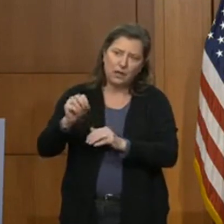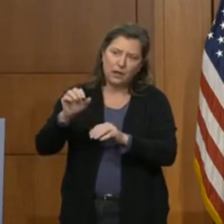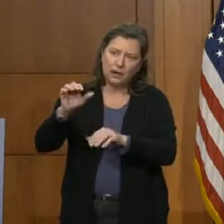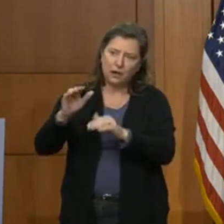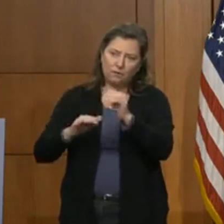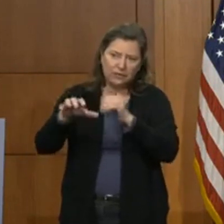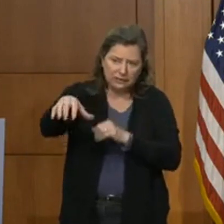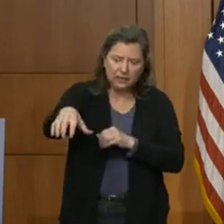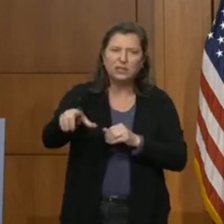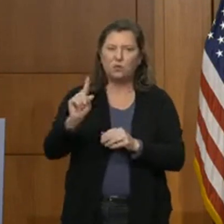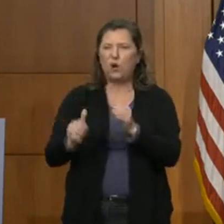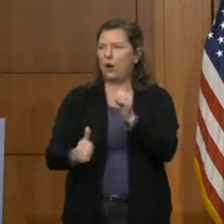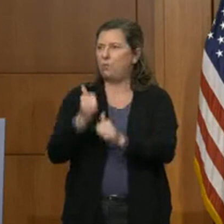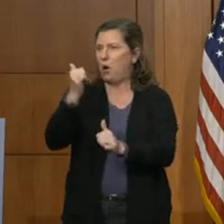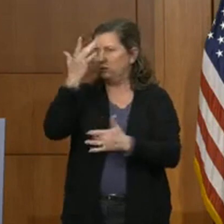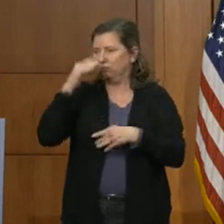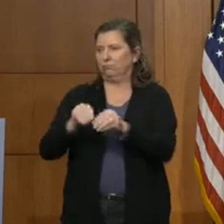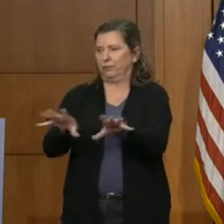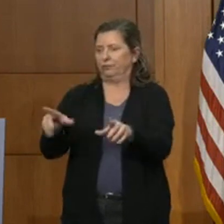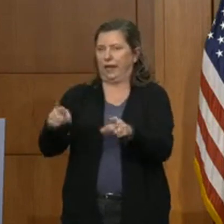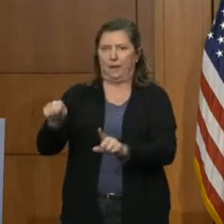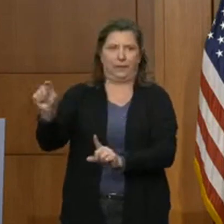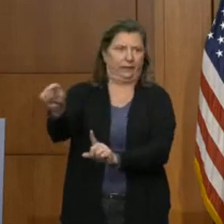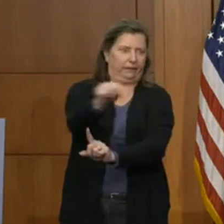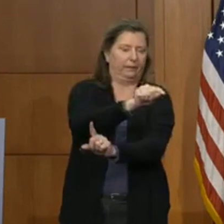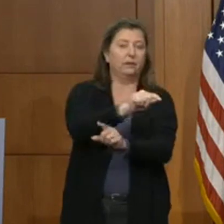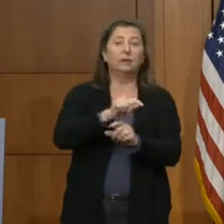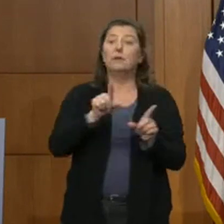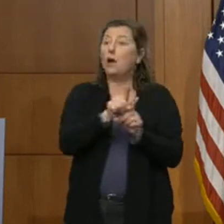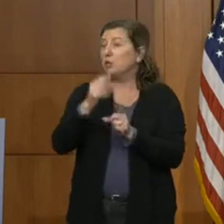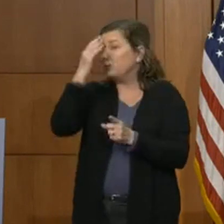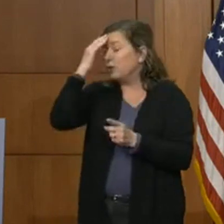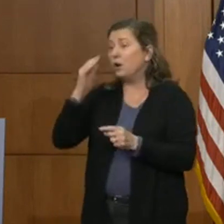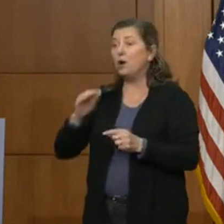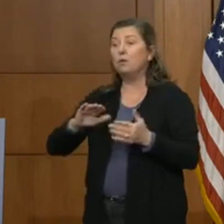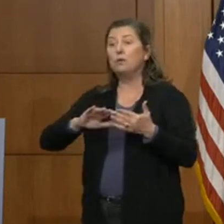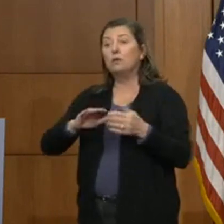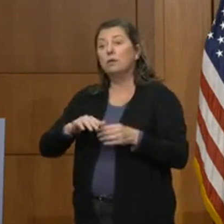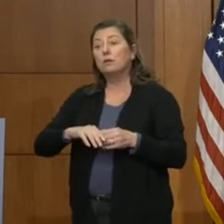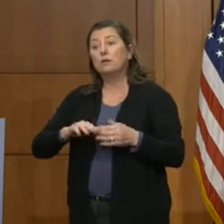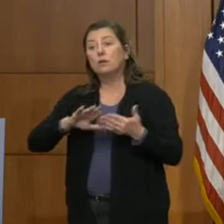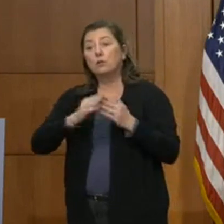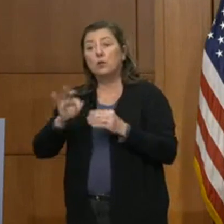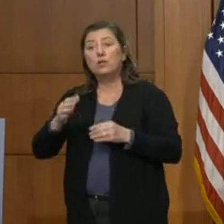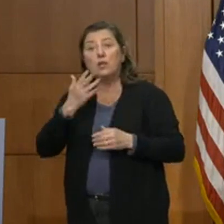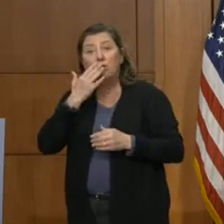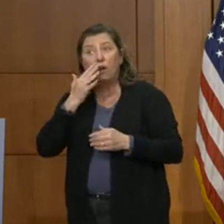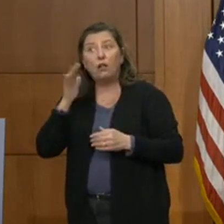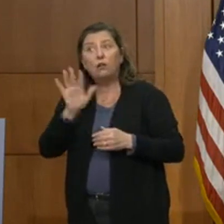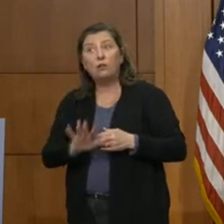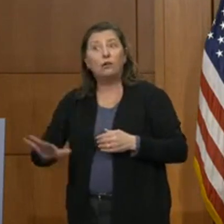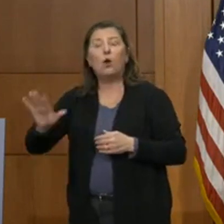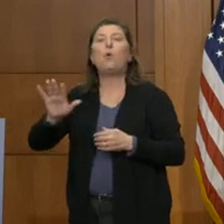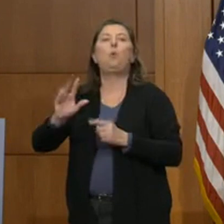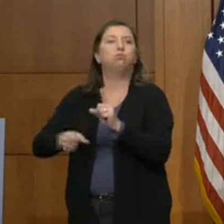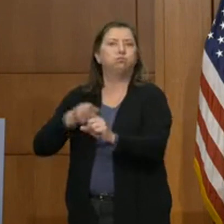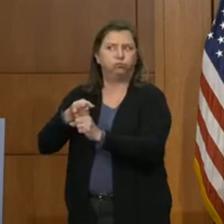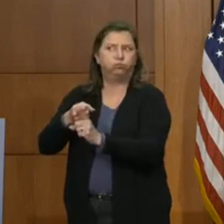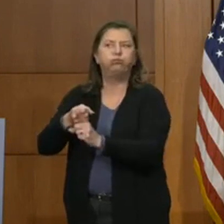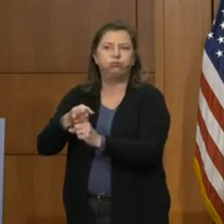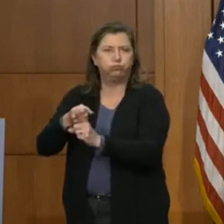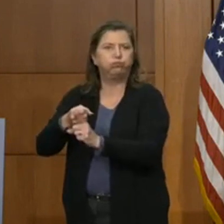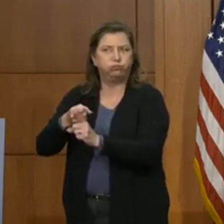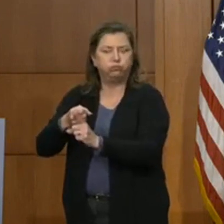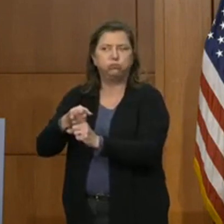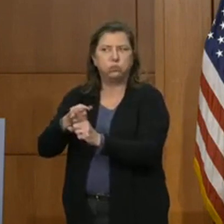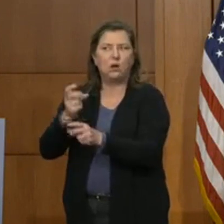our outbreaks have been, but we also know that communities of color across the state are being hit very hard